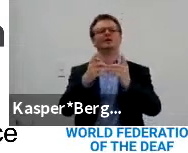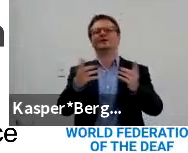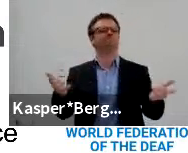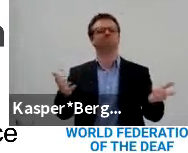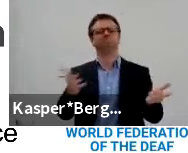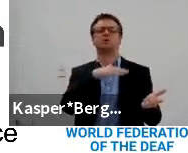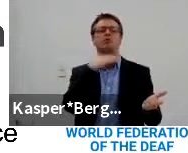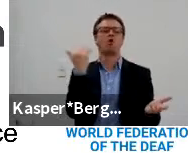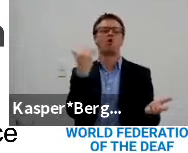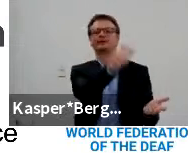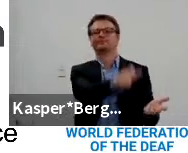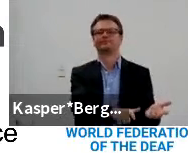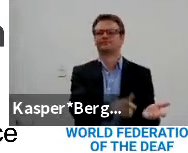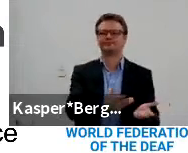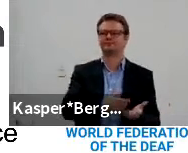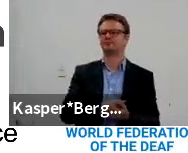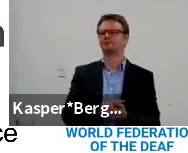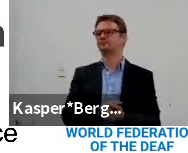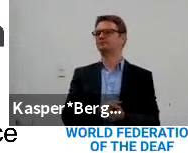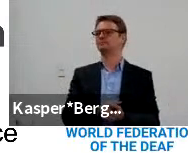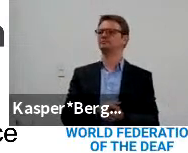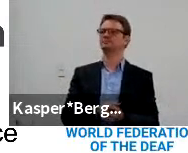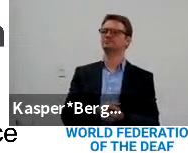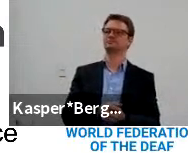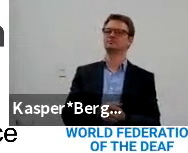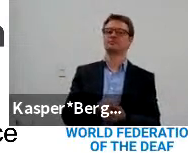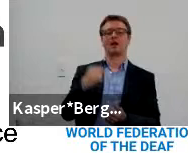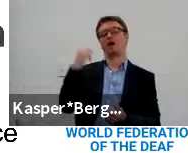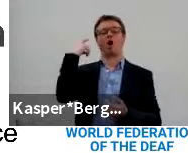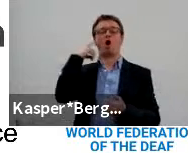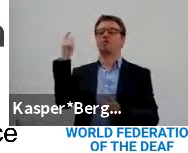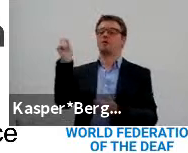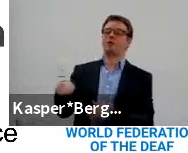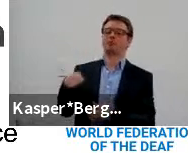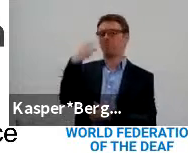with the doctors, with the nurses. So that's why the person